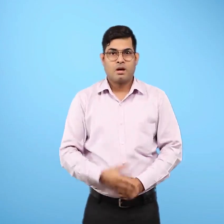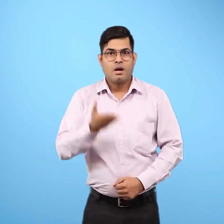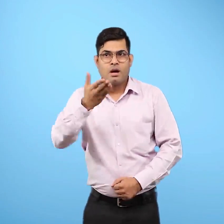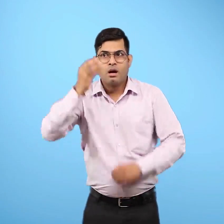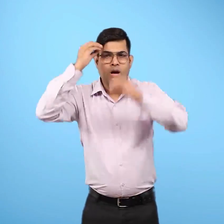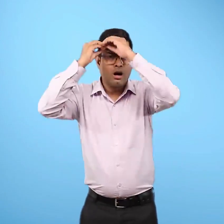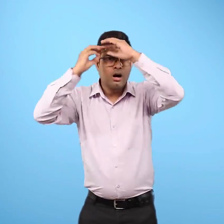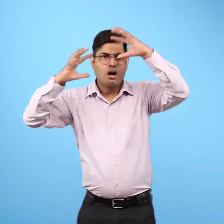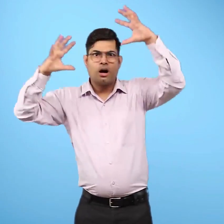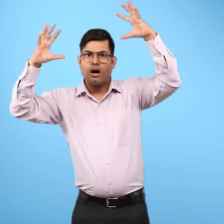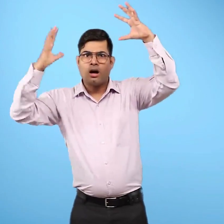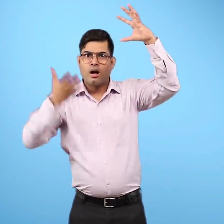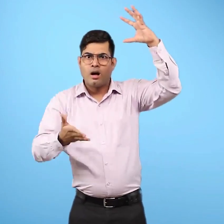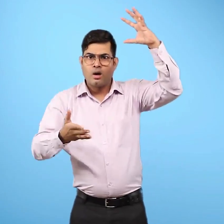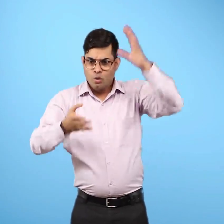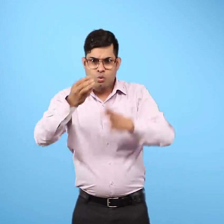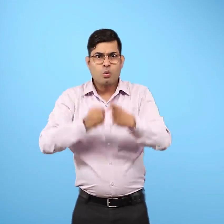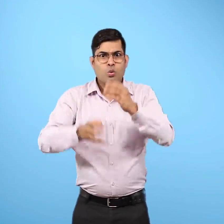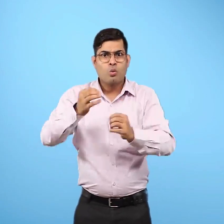Just imagine how much milk that is.